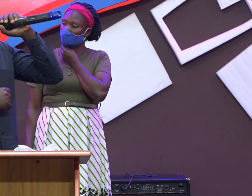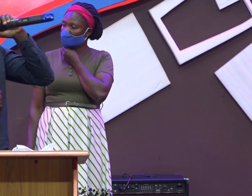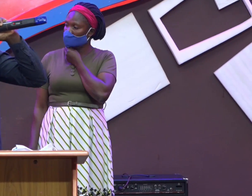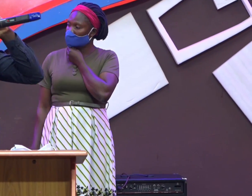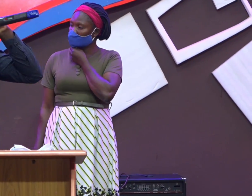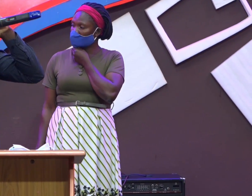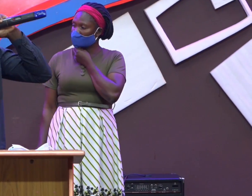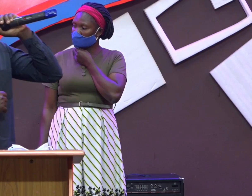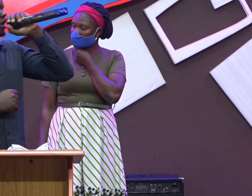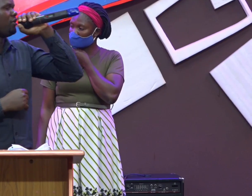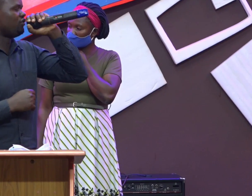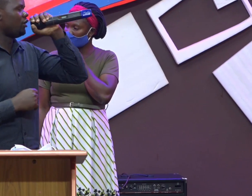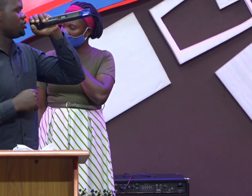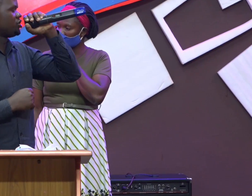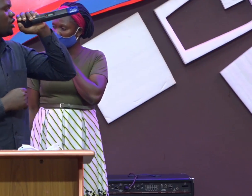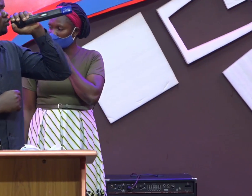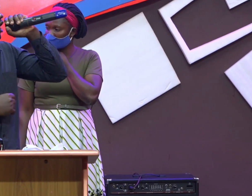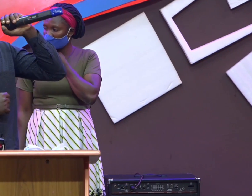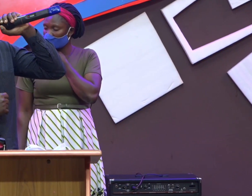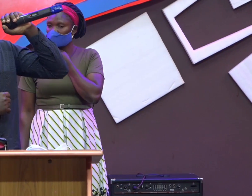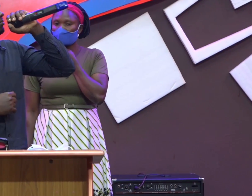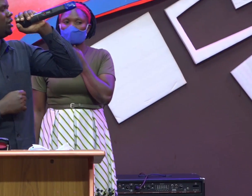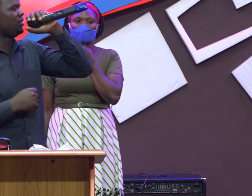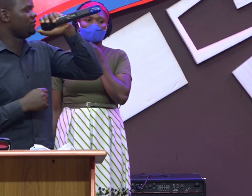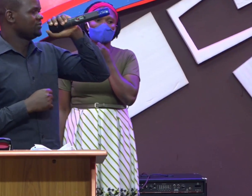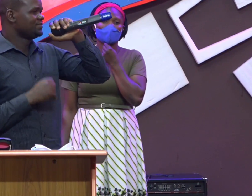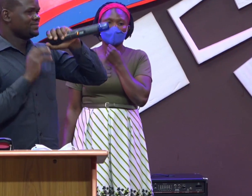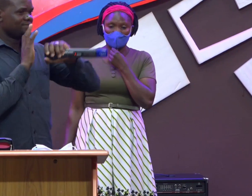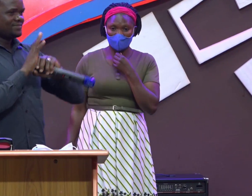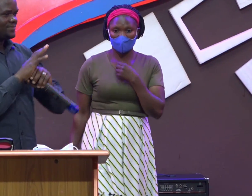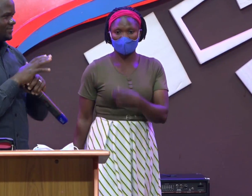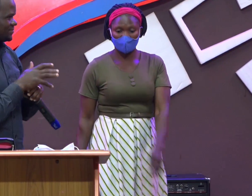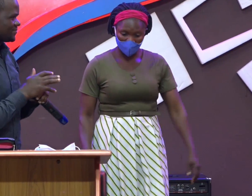all the honor. In the mighty name of our Lord Jesus Christ, we pray and believe.